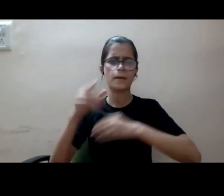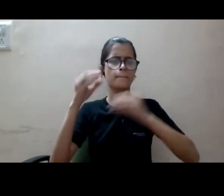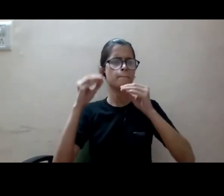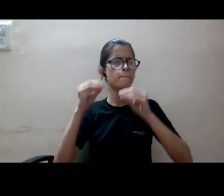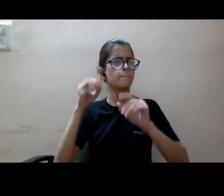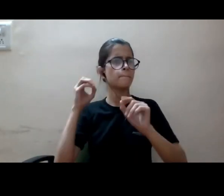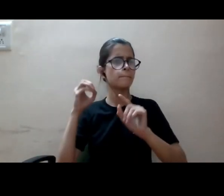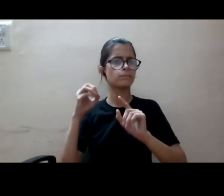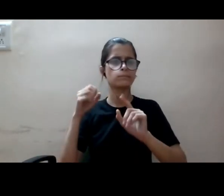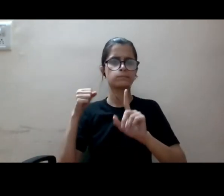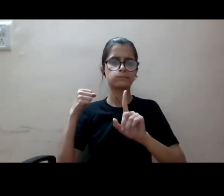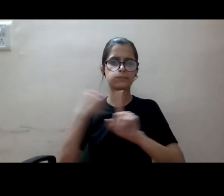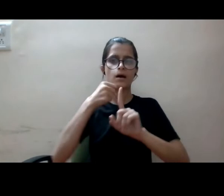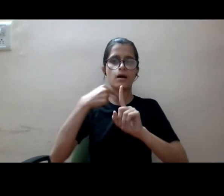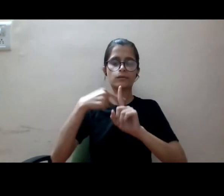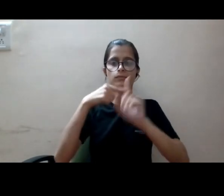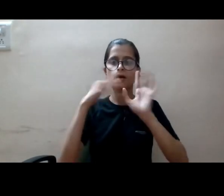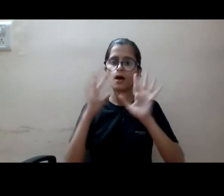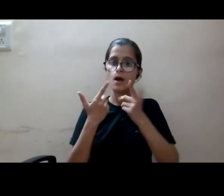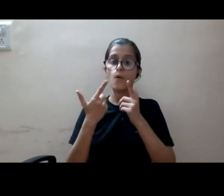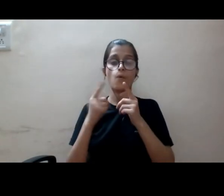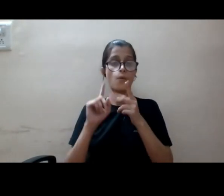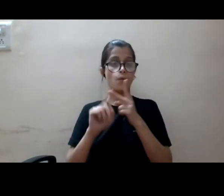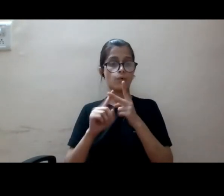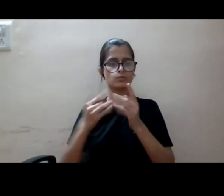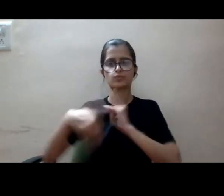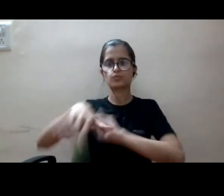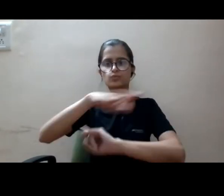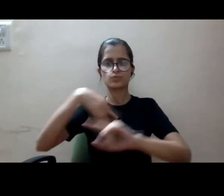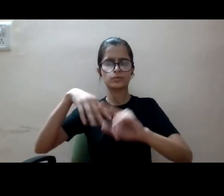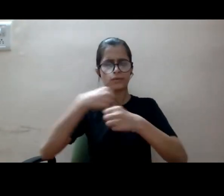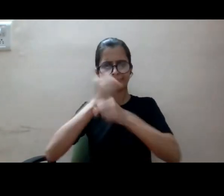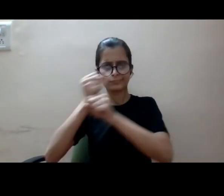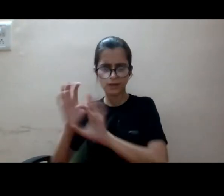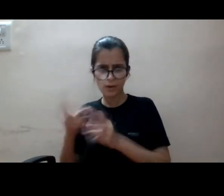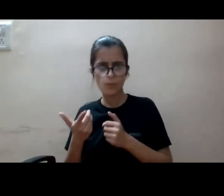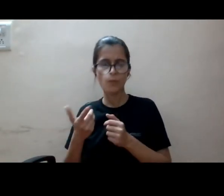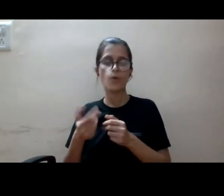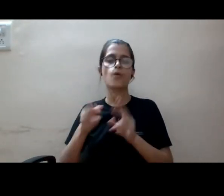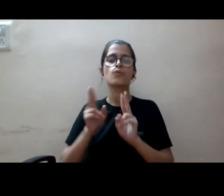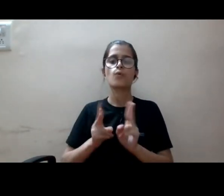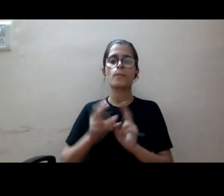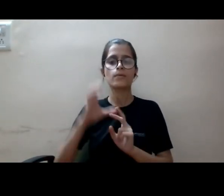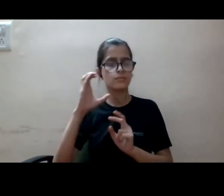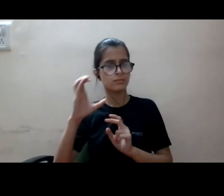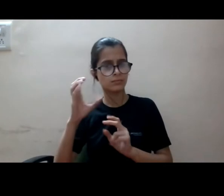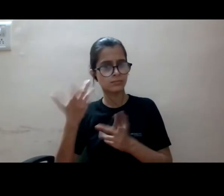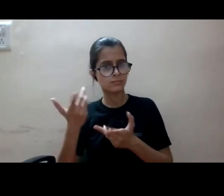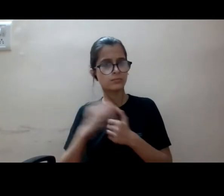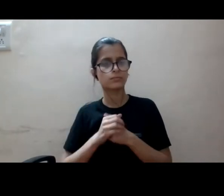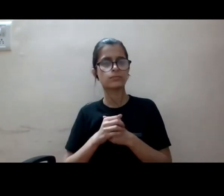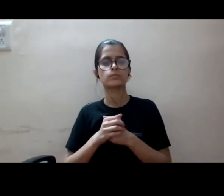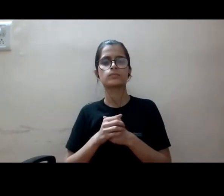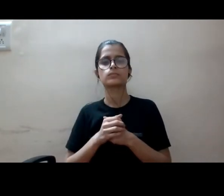defective? What is the social construction of normalcy? Where does normalcy come from? Why is normalcy